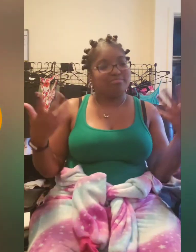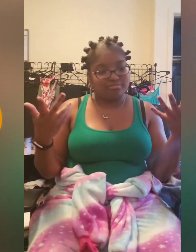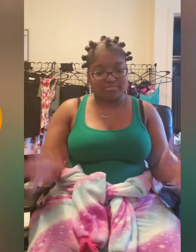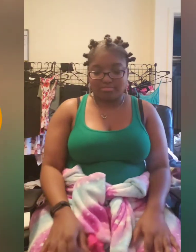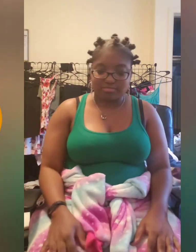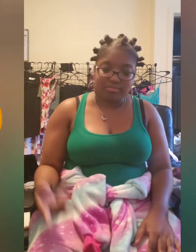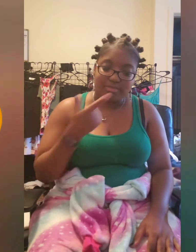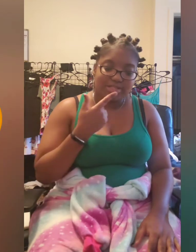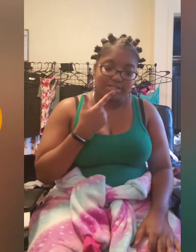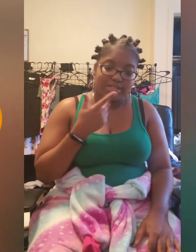and so I don't feel like it's a choice.